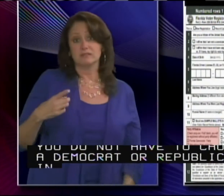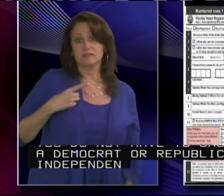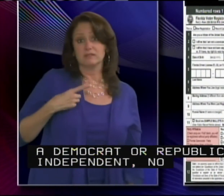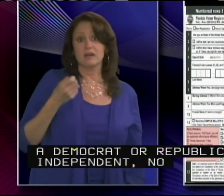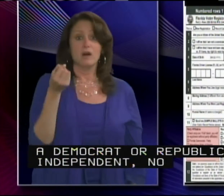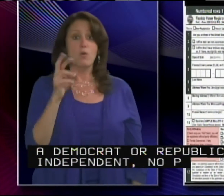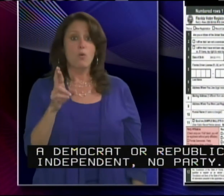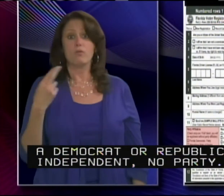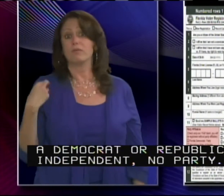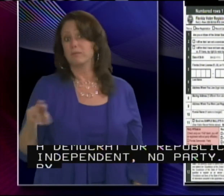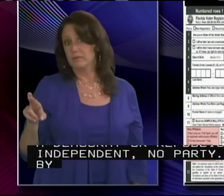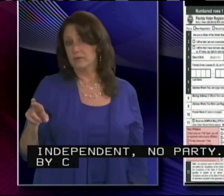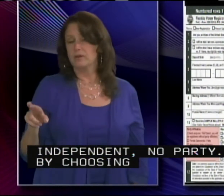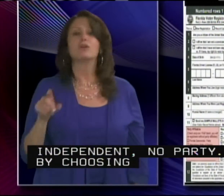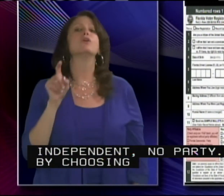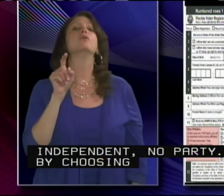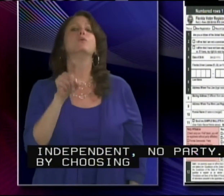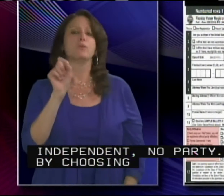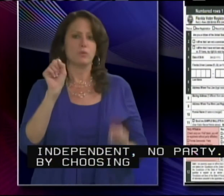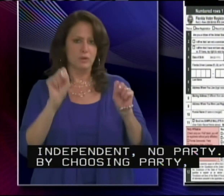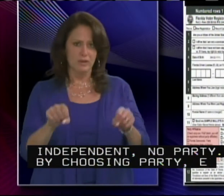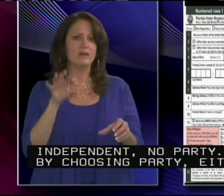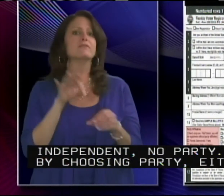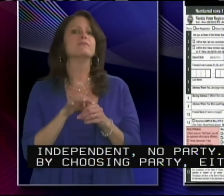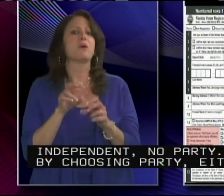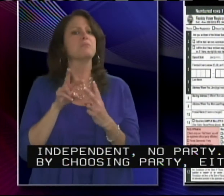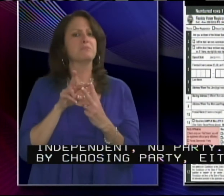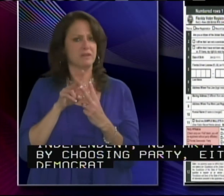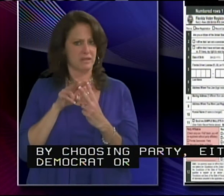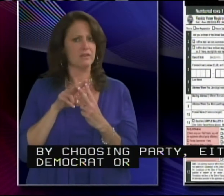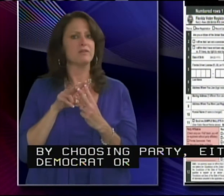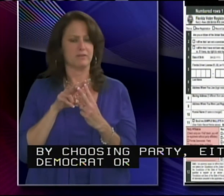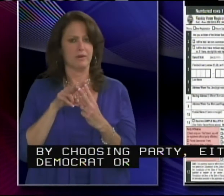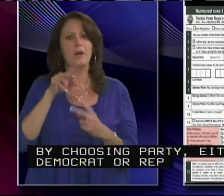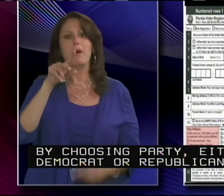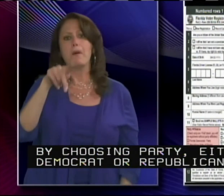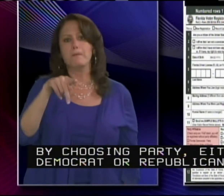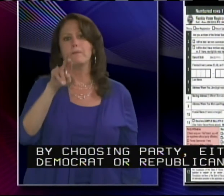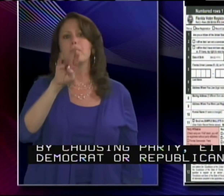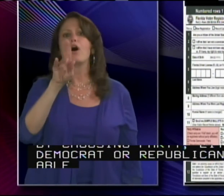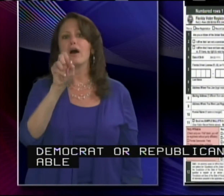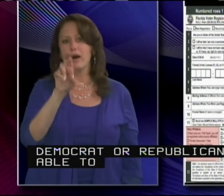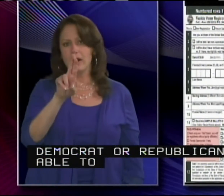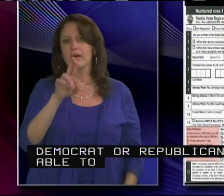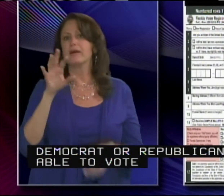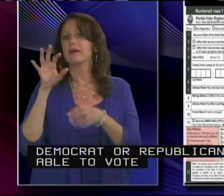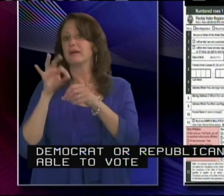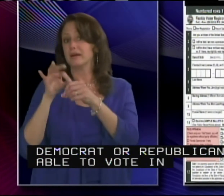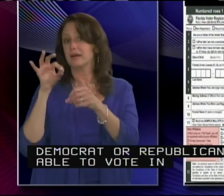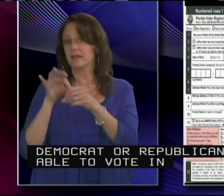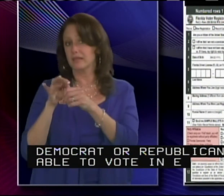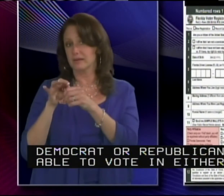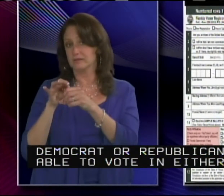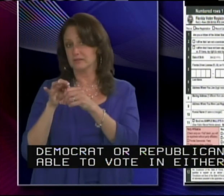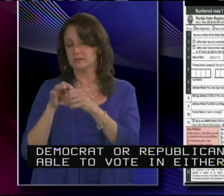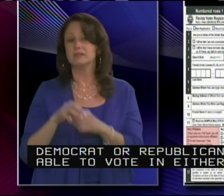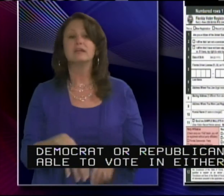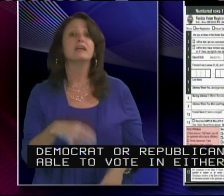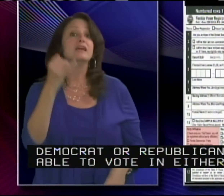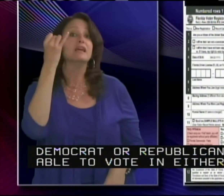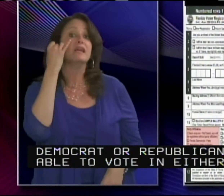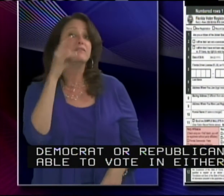either Democrat or Republican, you are able to vote in either of those parties' primary